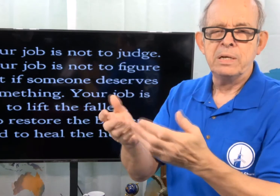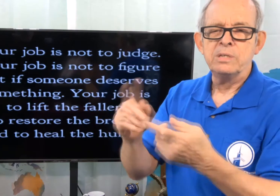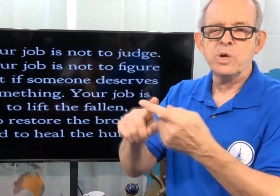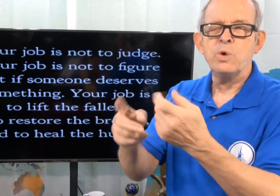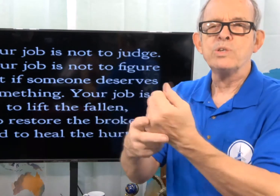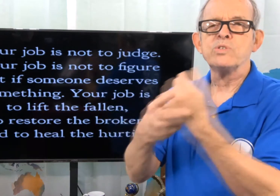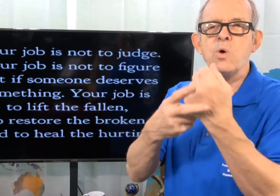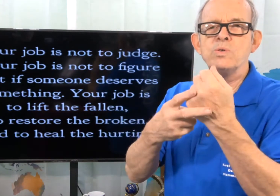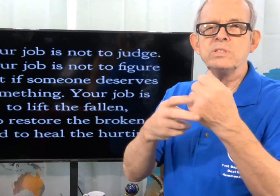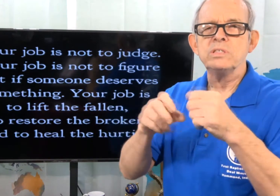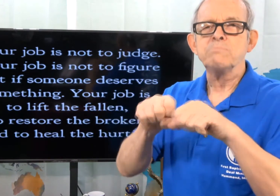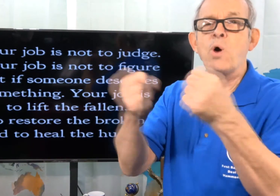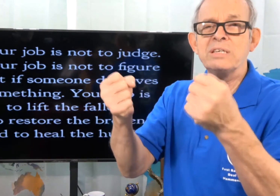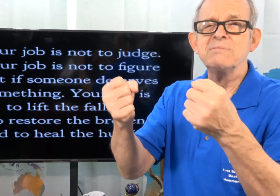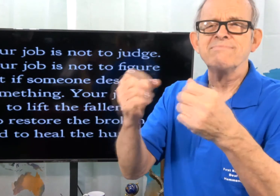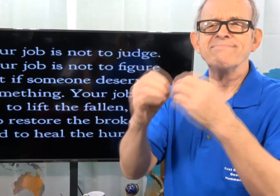to be so broken